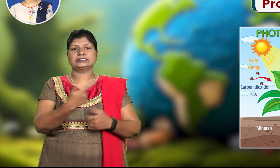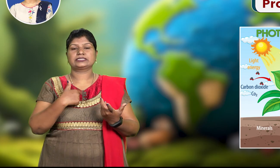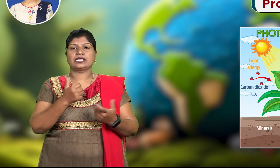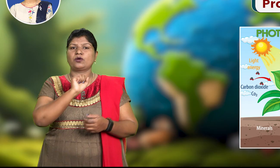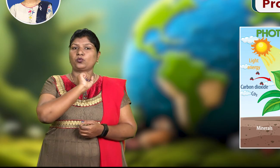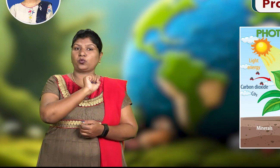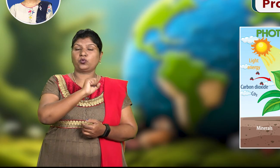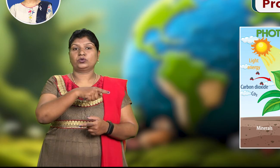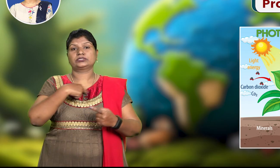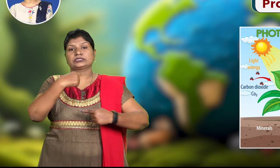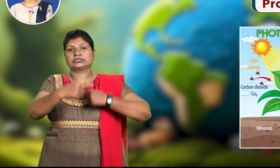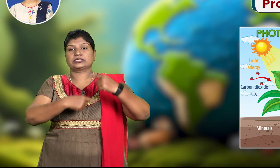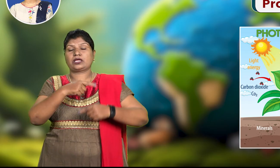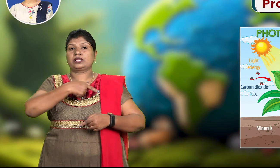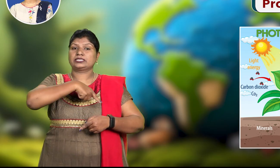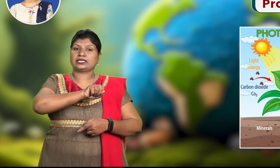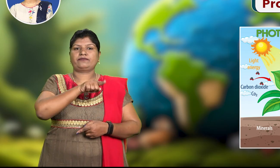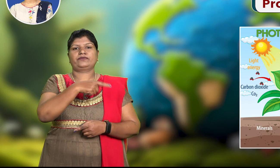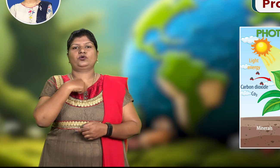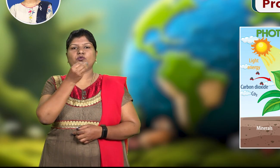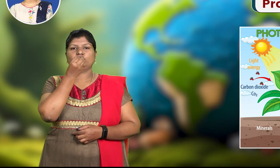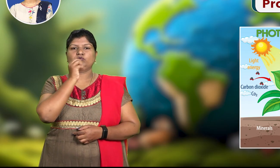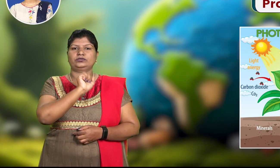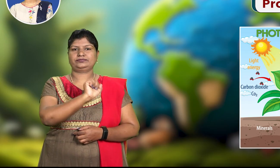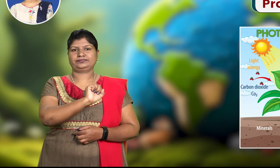manufacturing their own food.